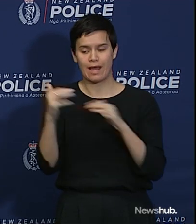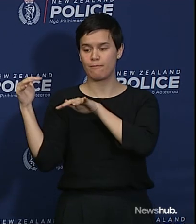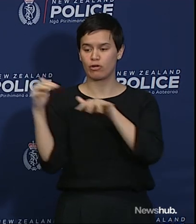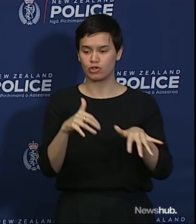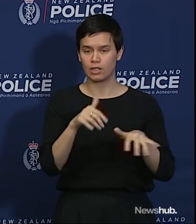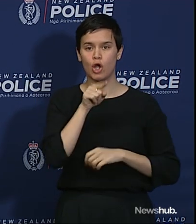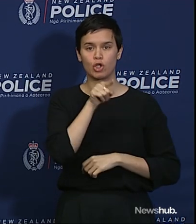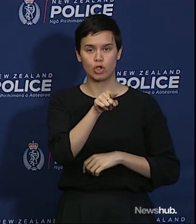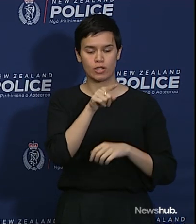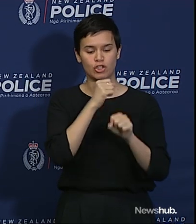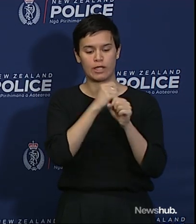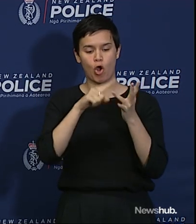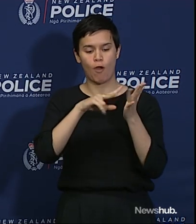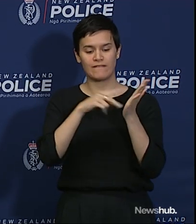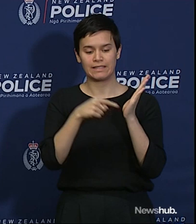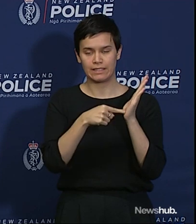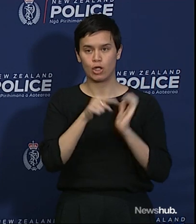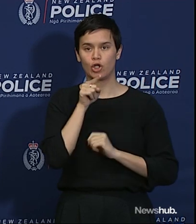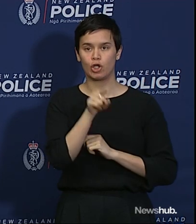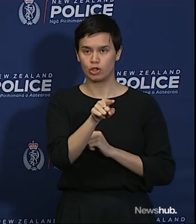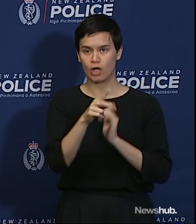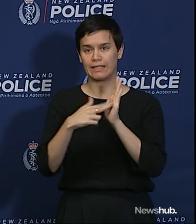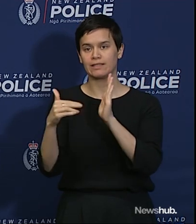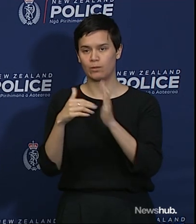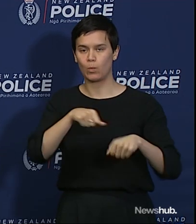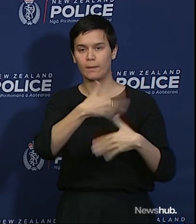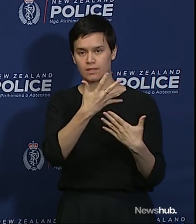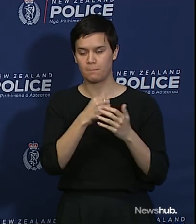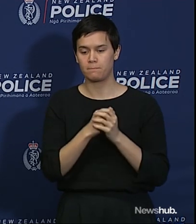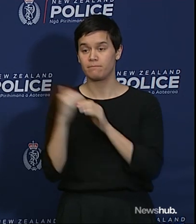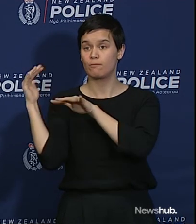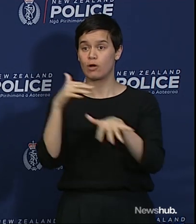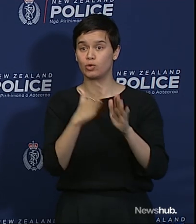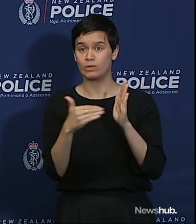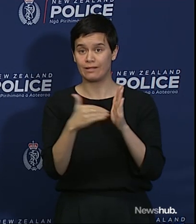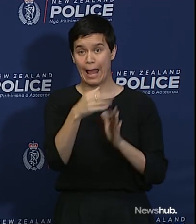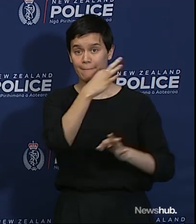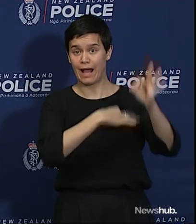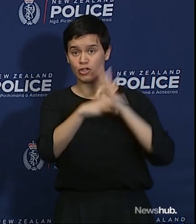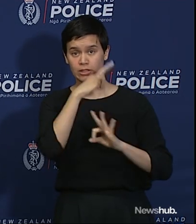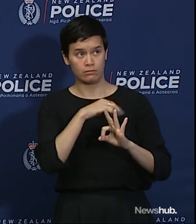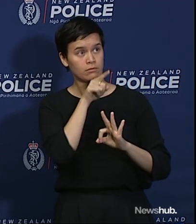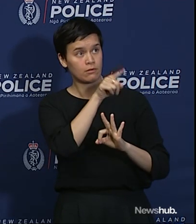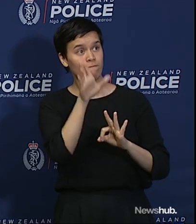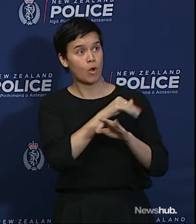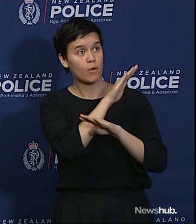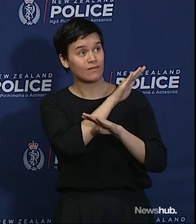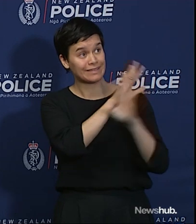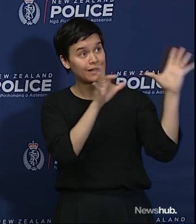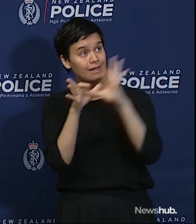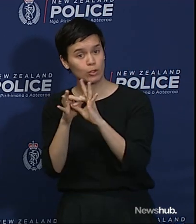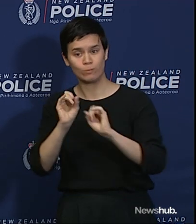immigration.govt.nz website. Immigration New Zealand will identify these applications from families and expedite